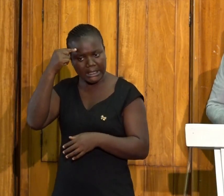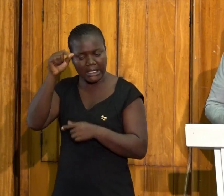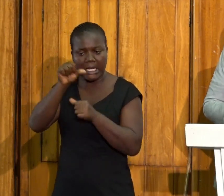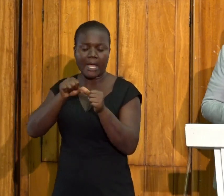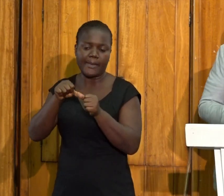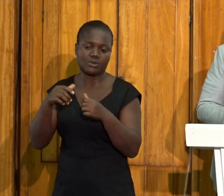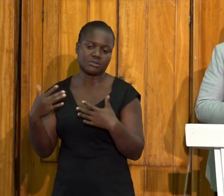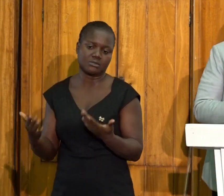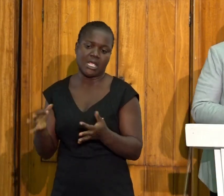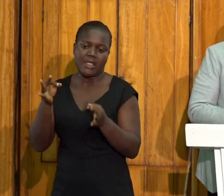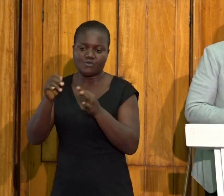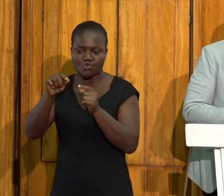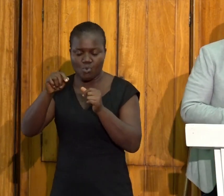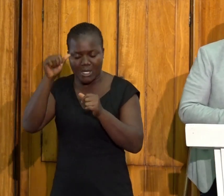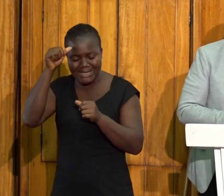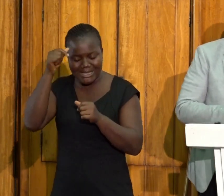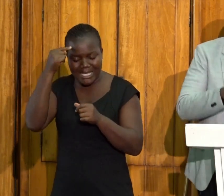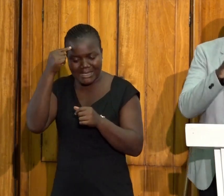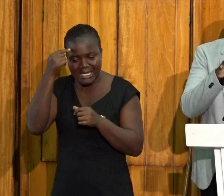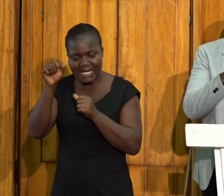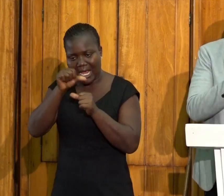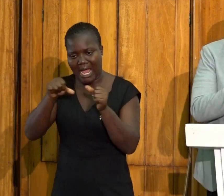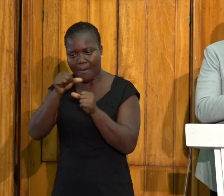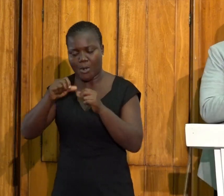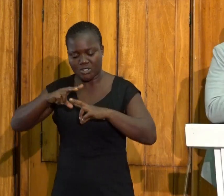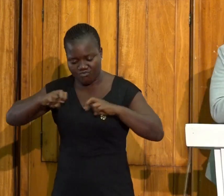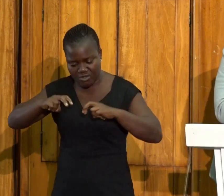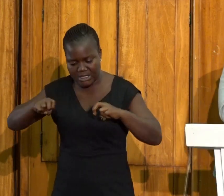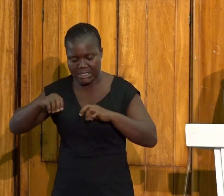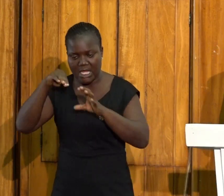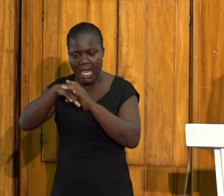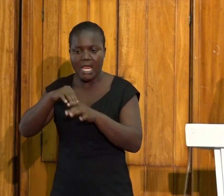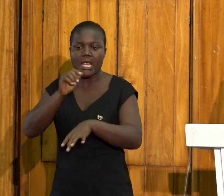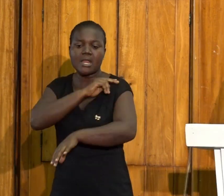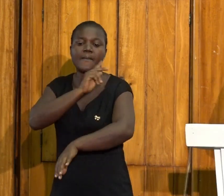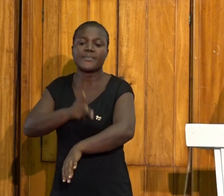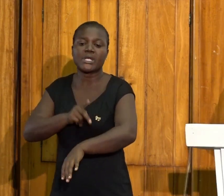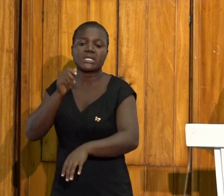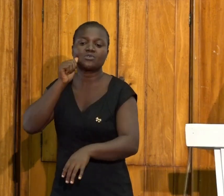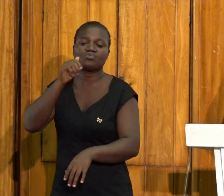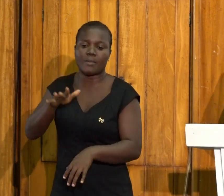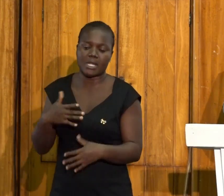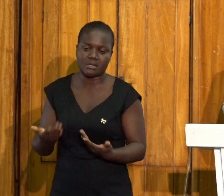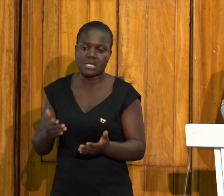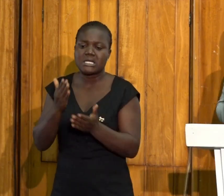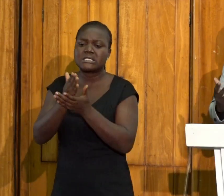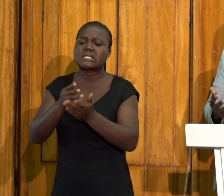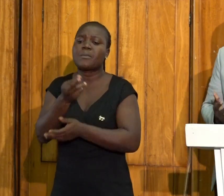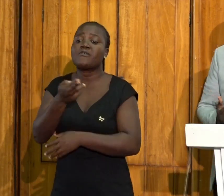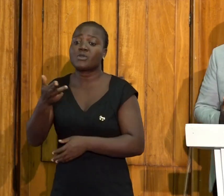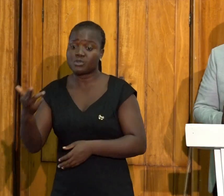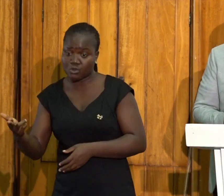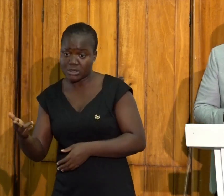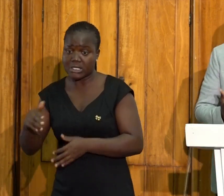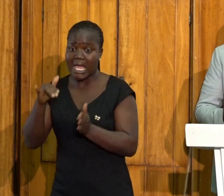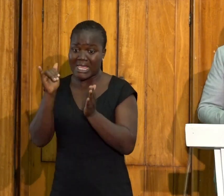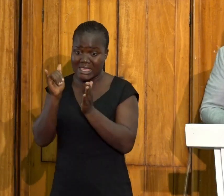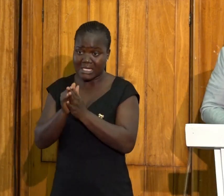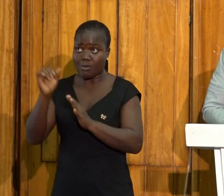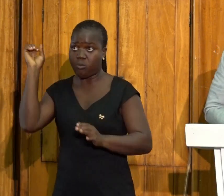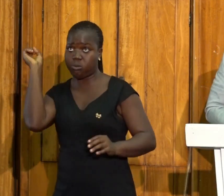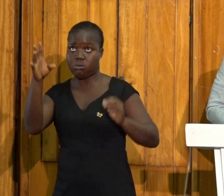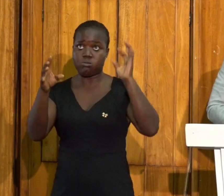thinking of research involving pregnant women. So some of the data sources that you may need to think of that are highlighted in